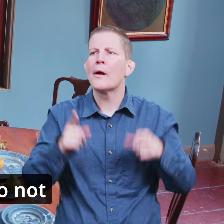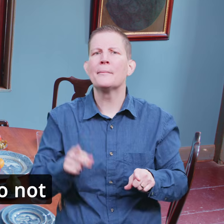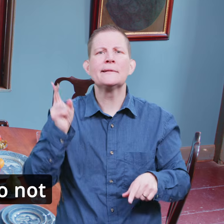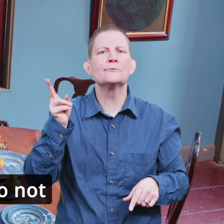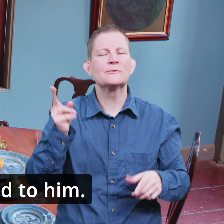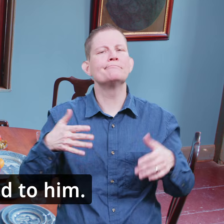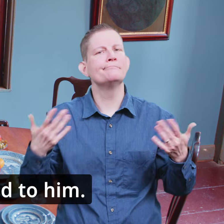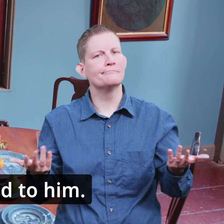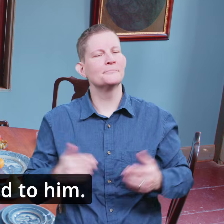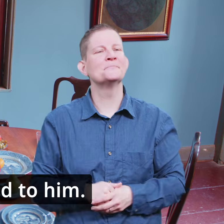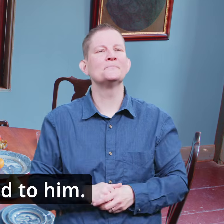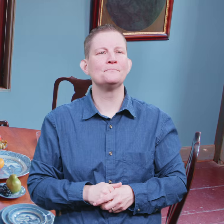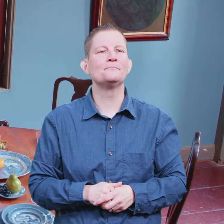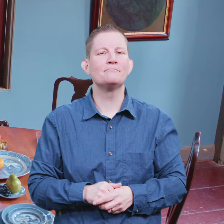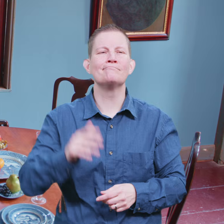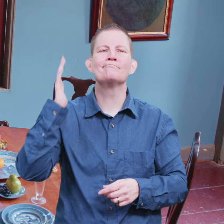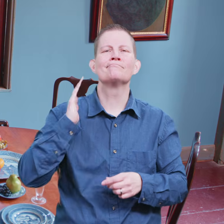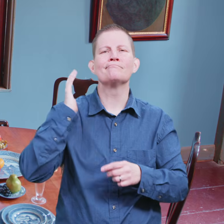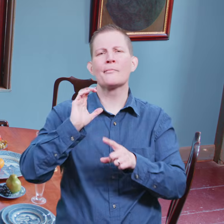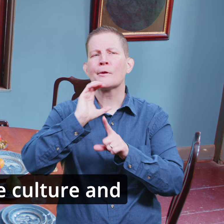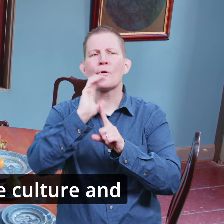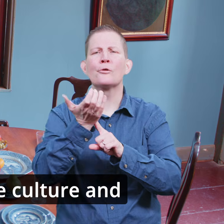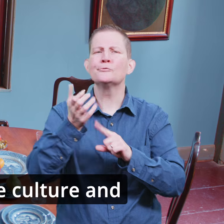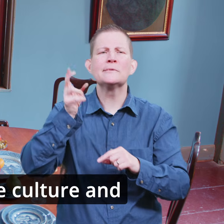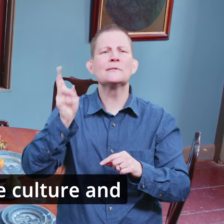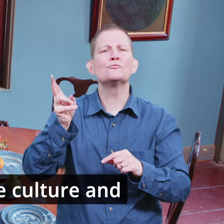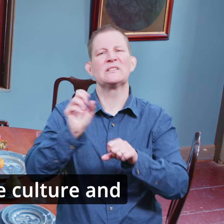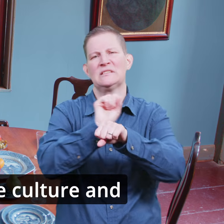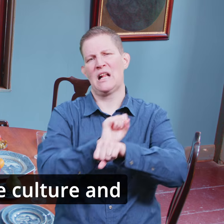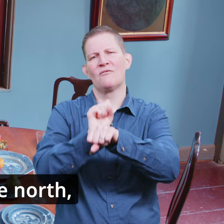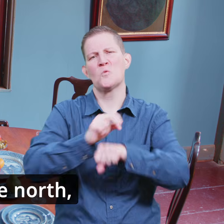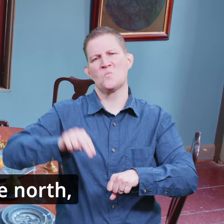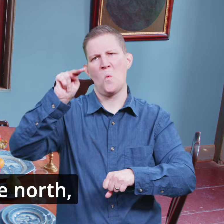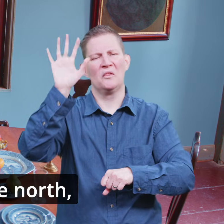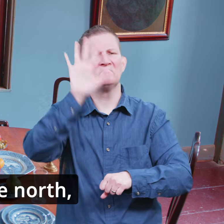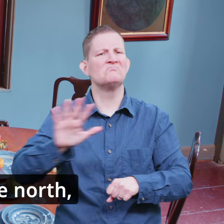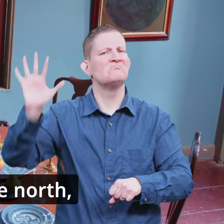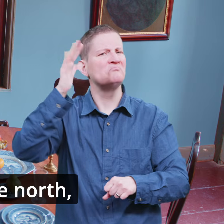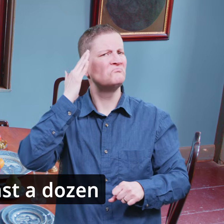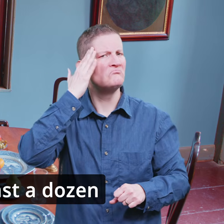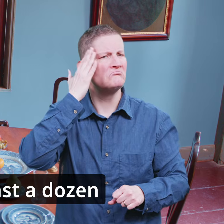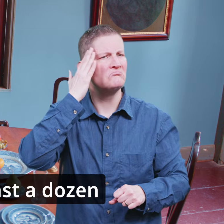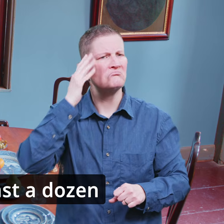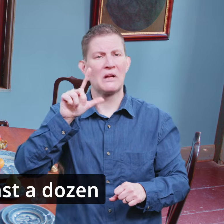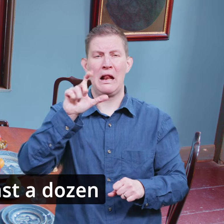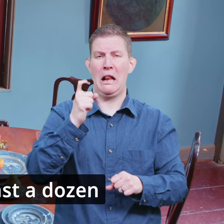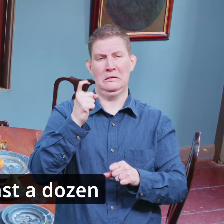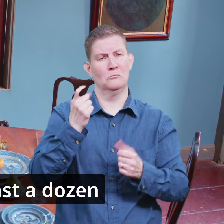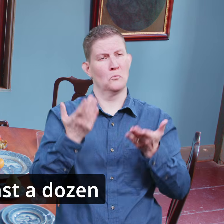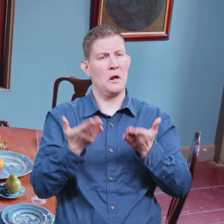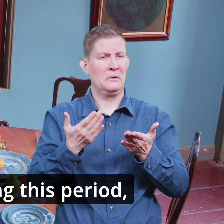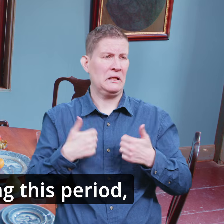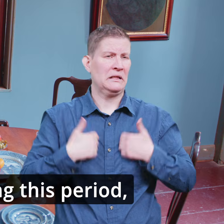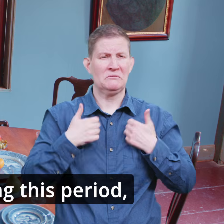that, and we do not know what happened to him. Slavery was a part of the culture and economic life in the North, and we know of at